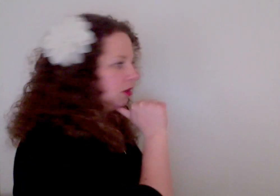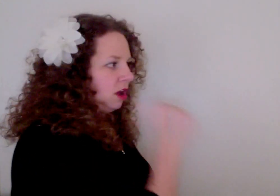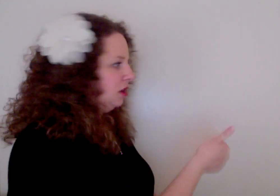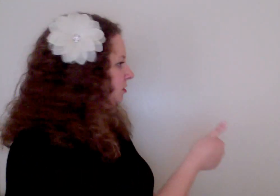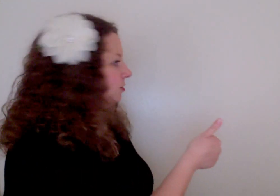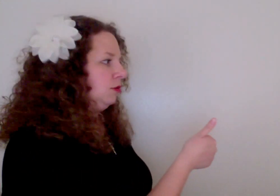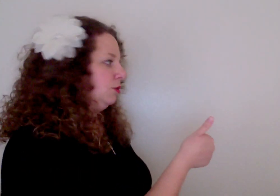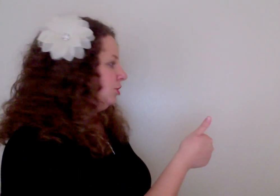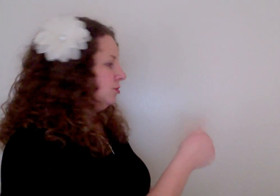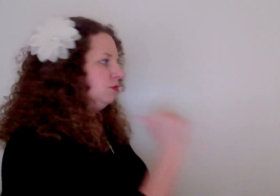Not or don't.